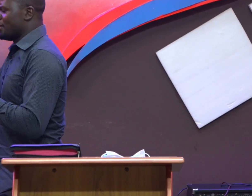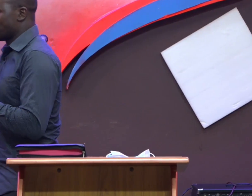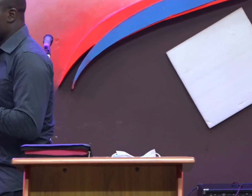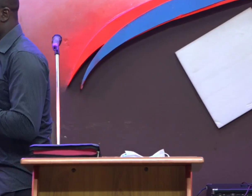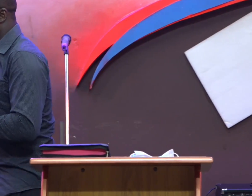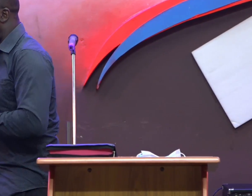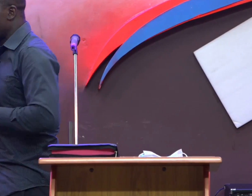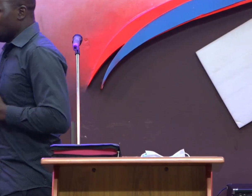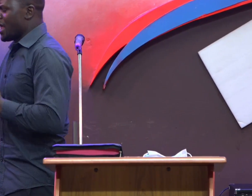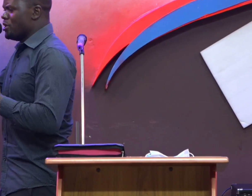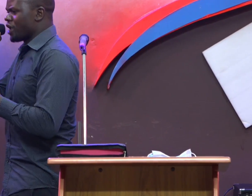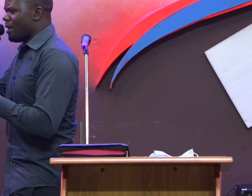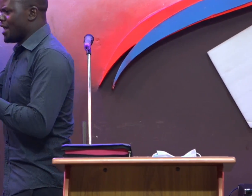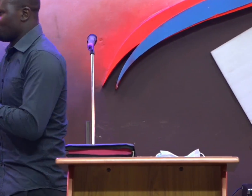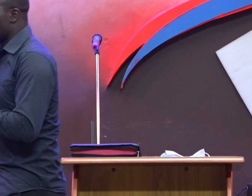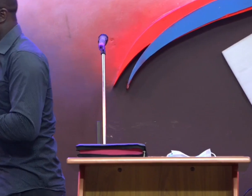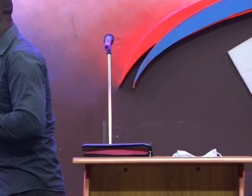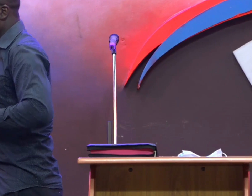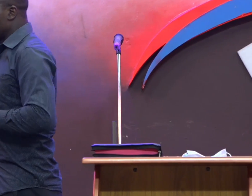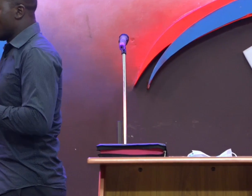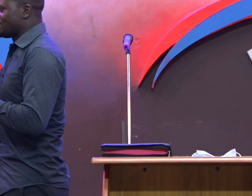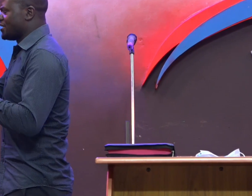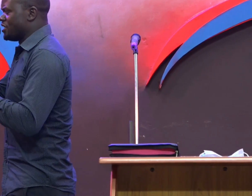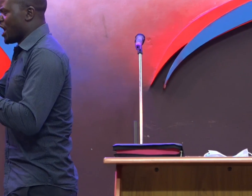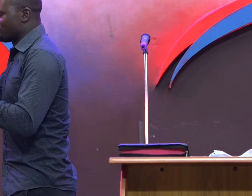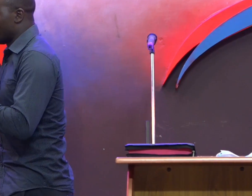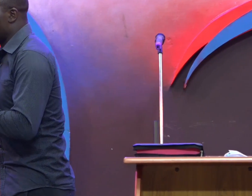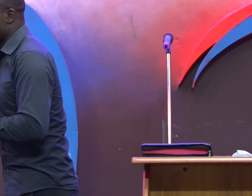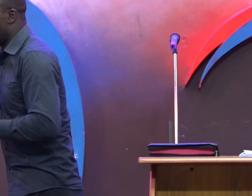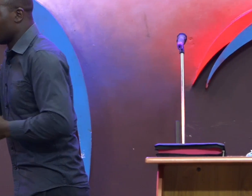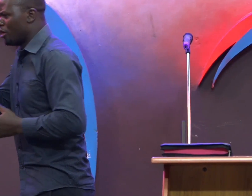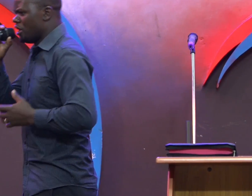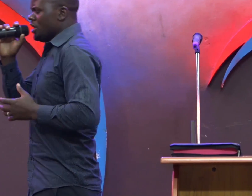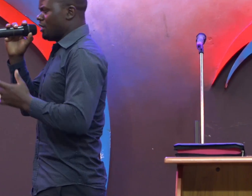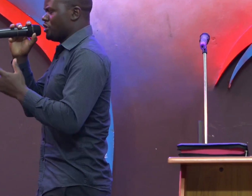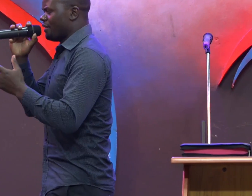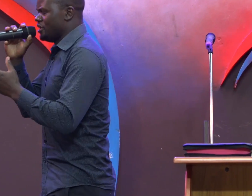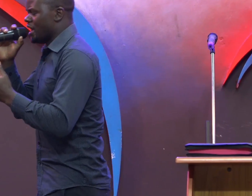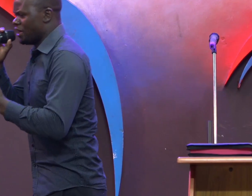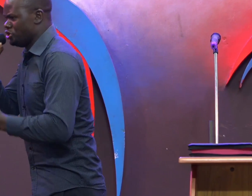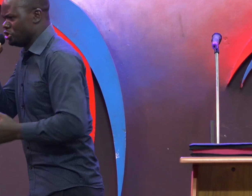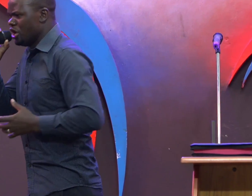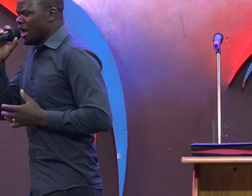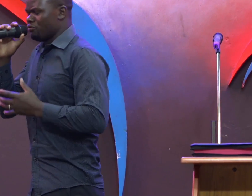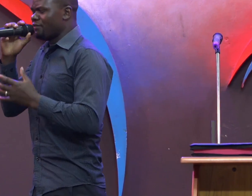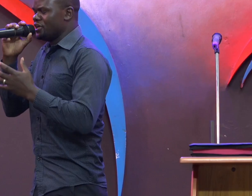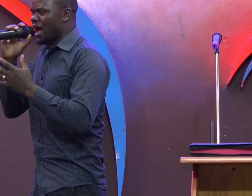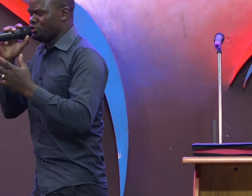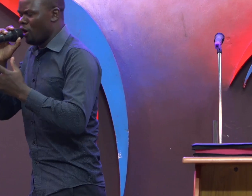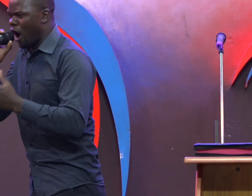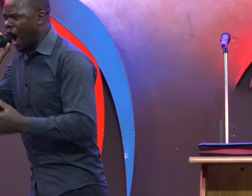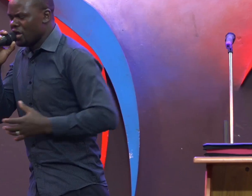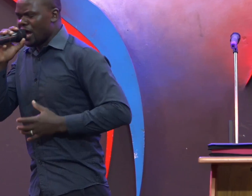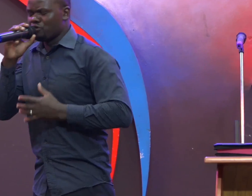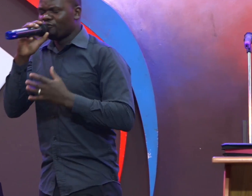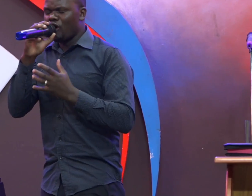be someone that you recall. Let there be someone that you recall. No matter the times, Heavenly King of glory, that we have denied you, that we have denied